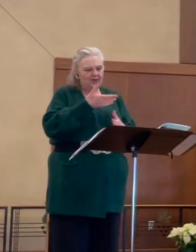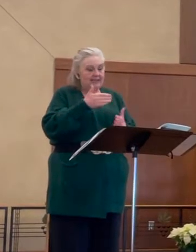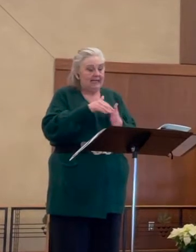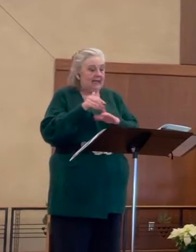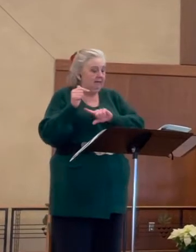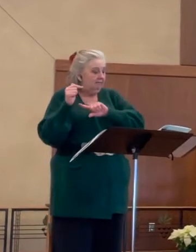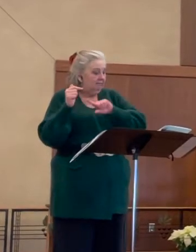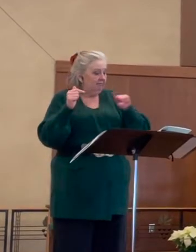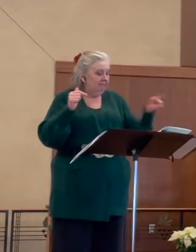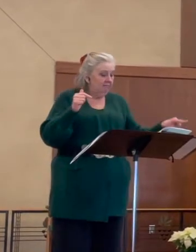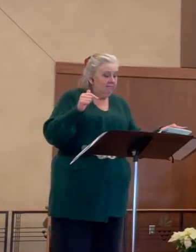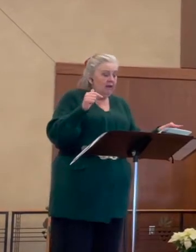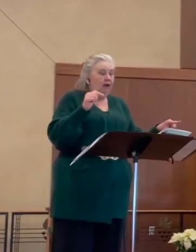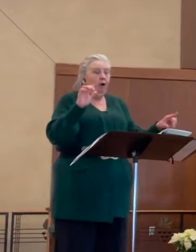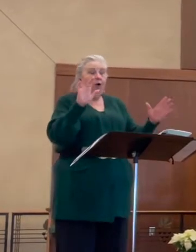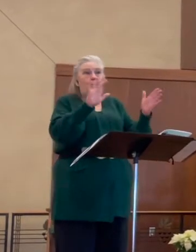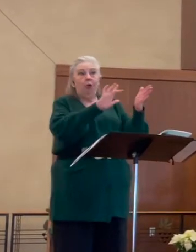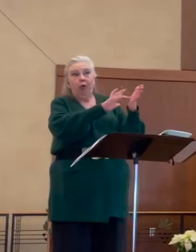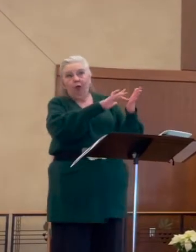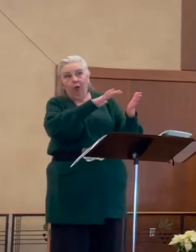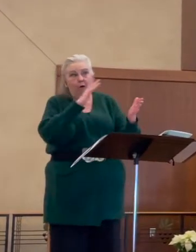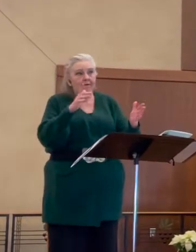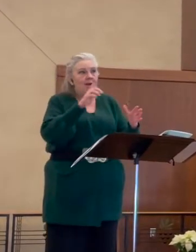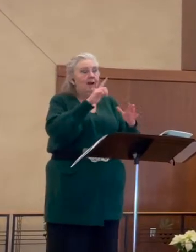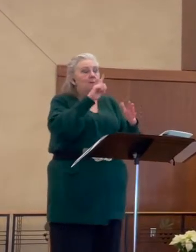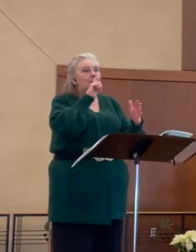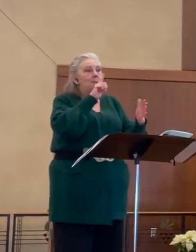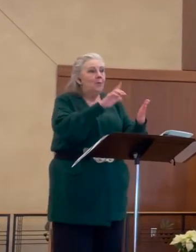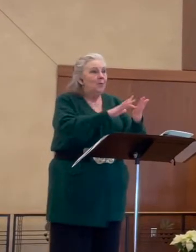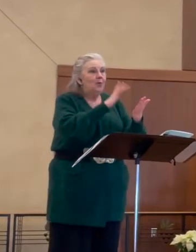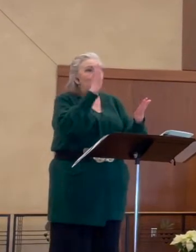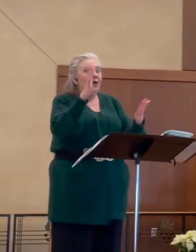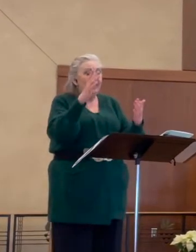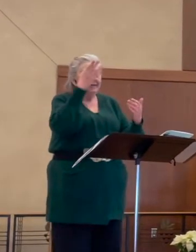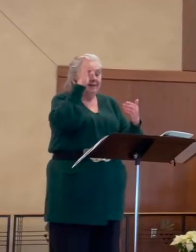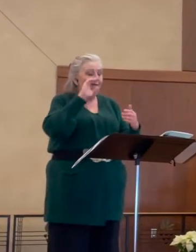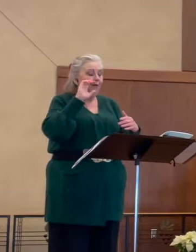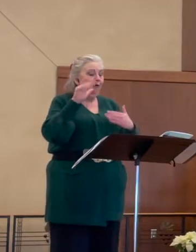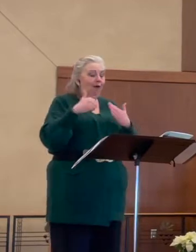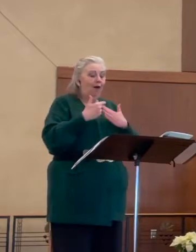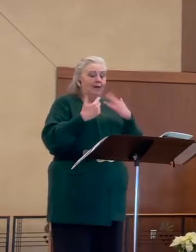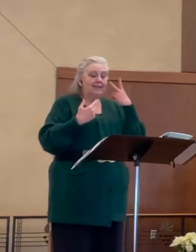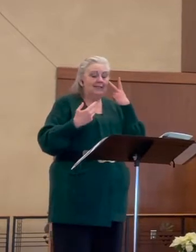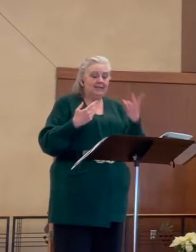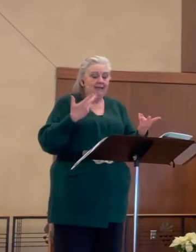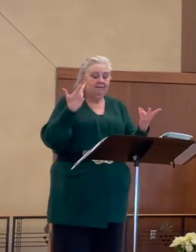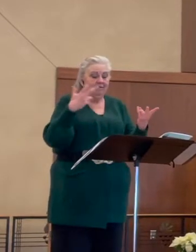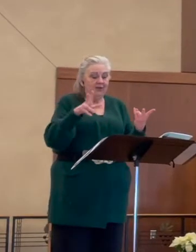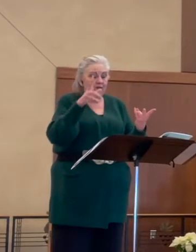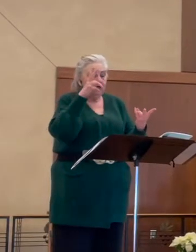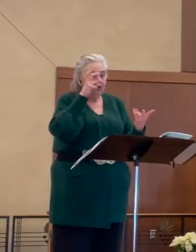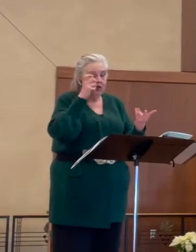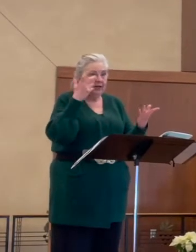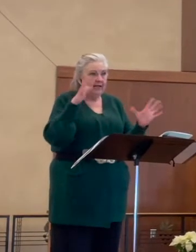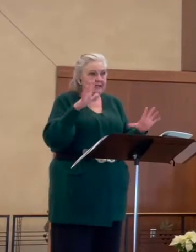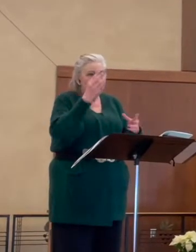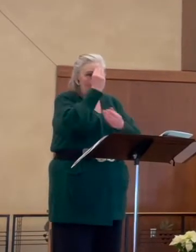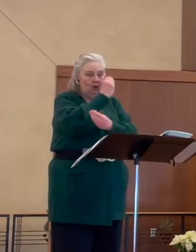glorifying and praising God for all that they had heard and seen as it had been told